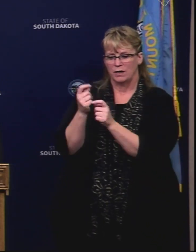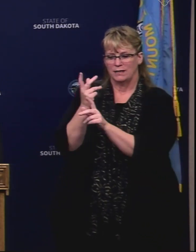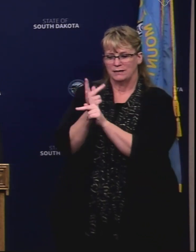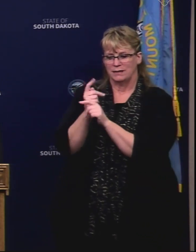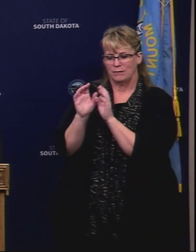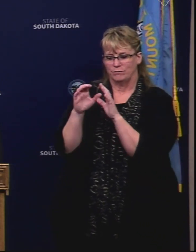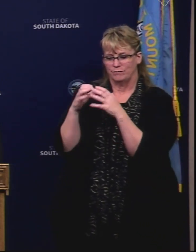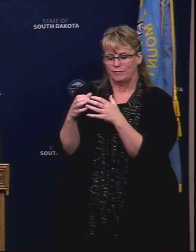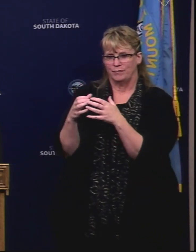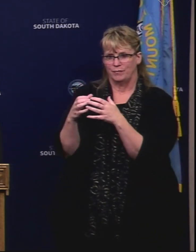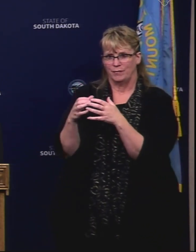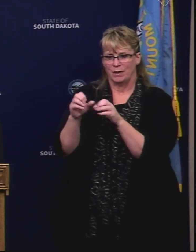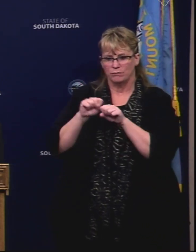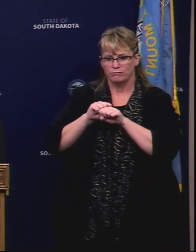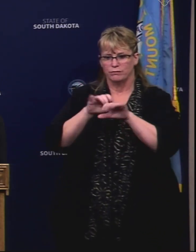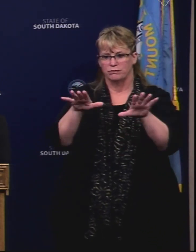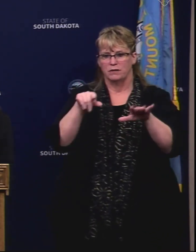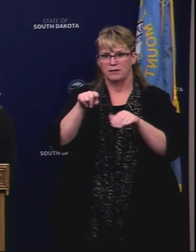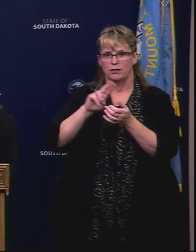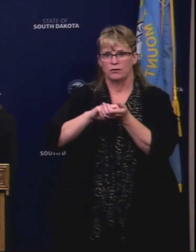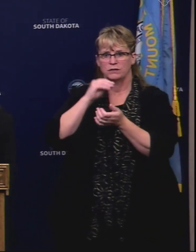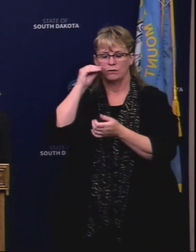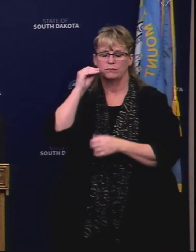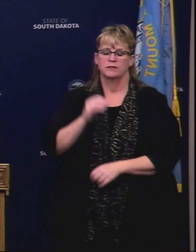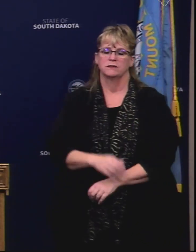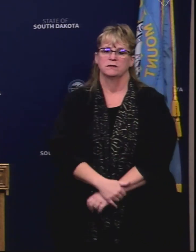potential outbreaks of COVID in those settings.